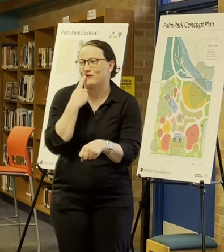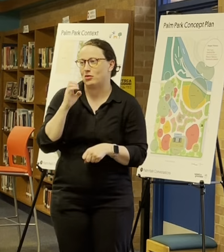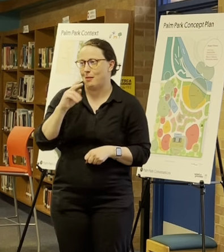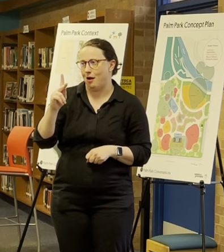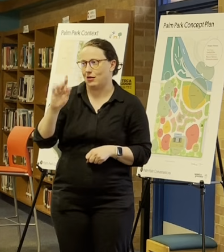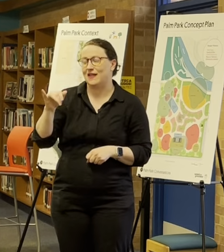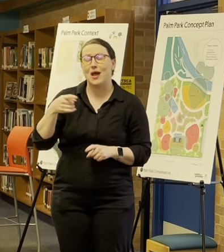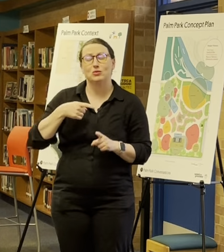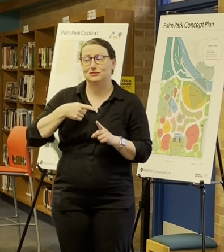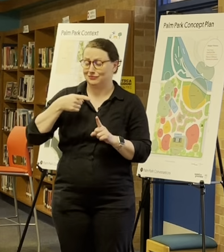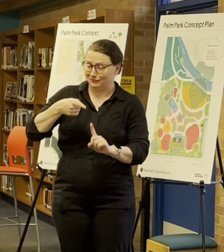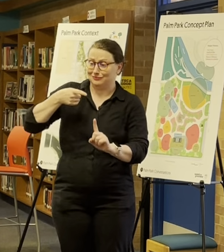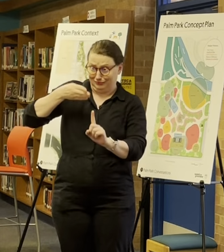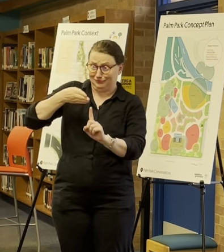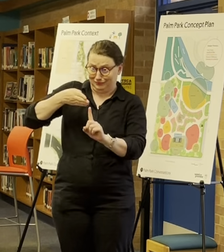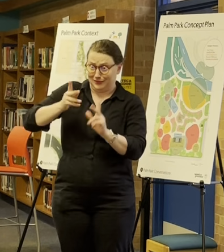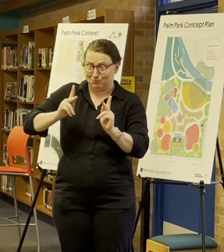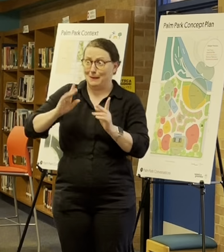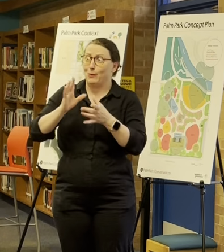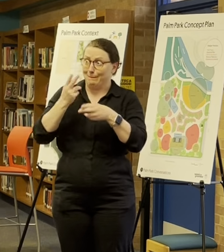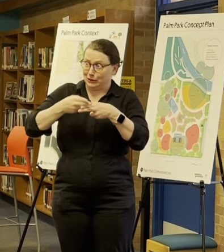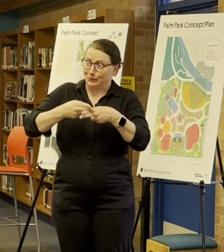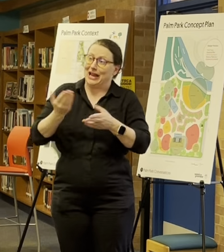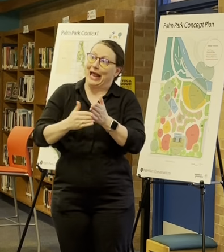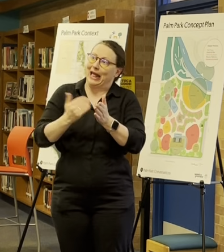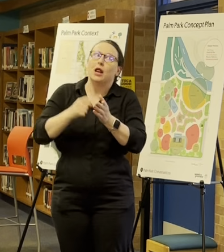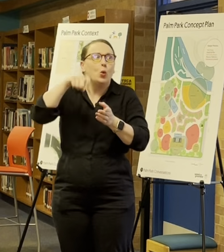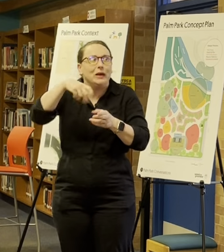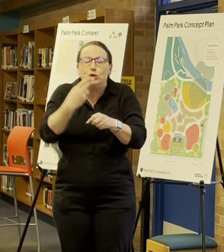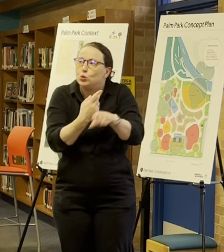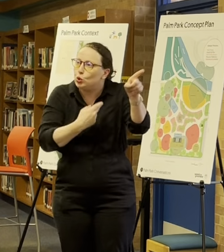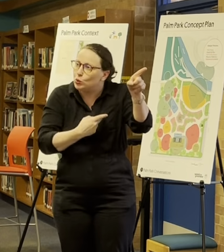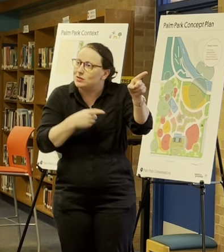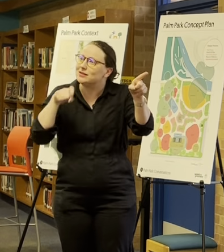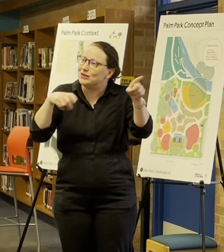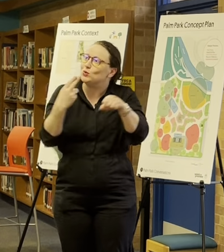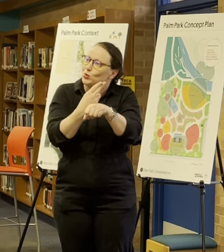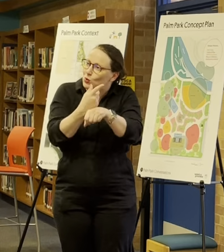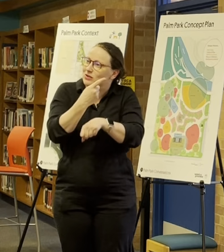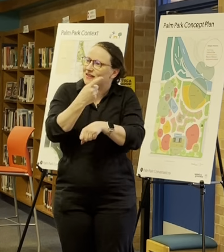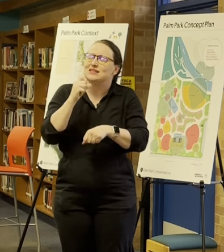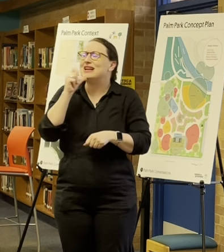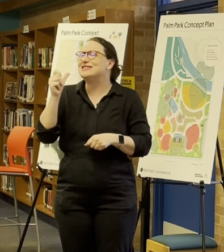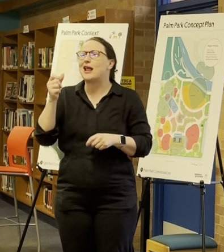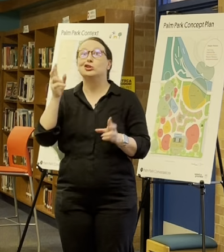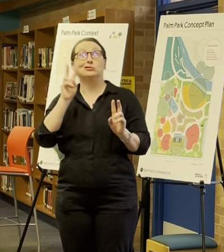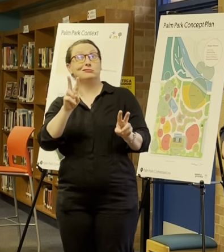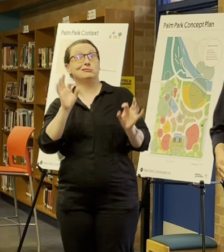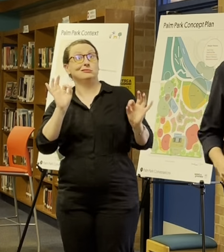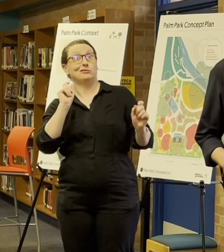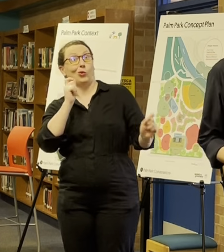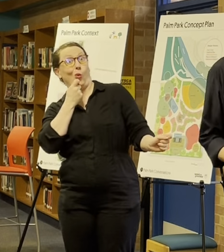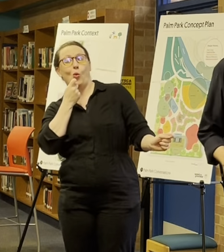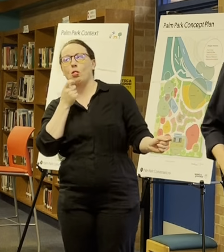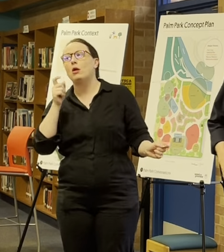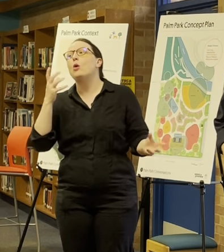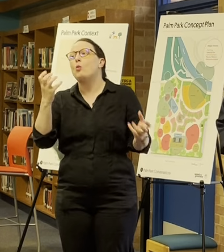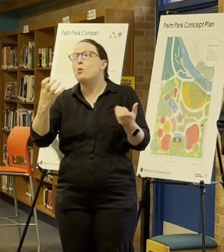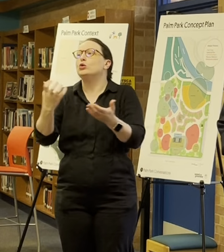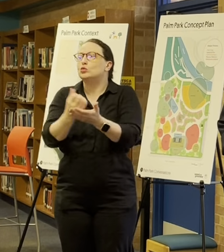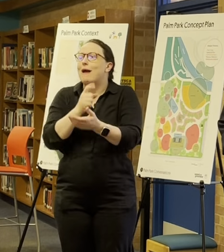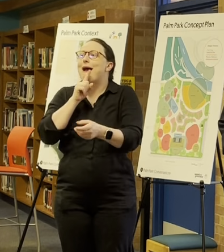main comments we heard from you, is like, this should be used. This is not just a fossil or an artifact.